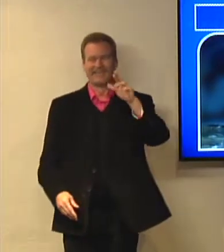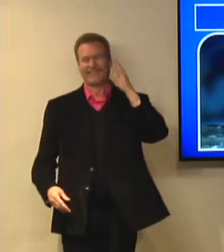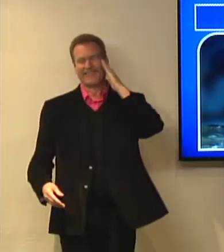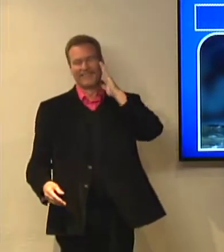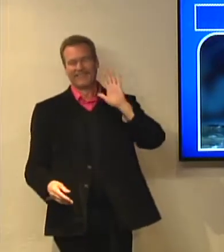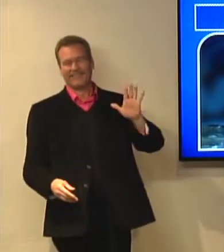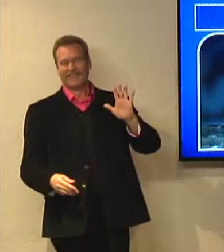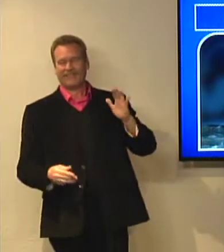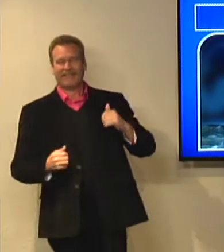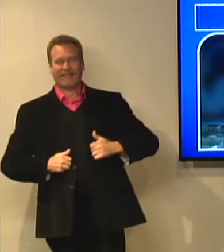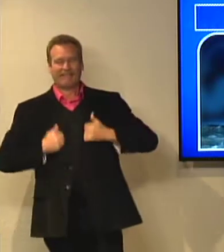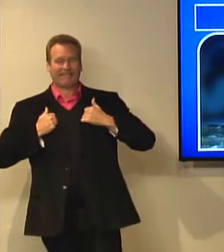Remember the story of Peter.